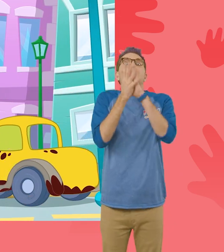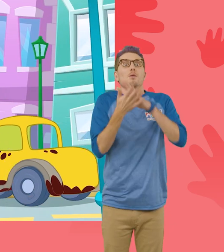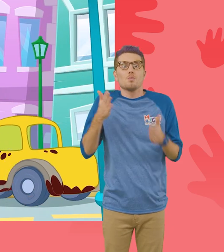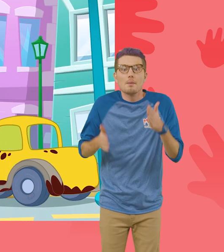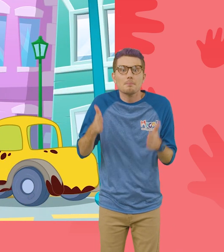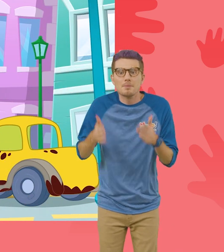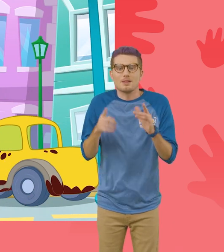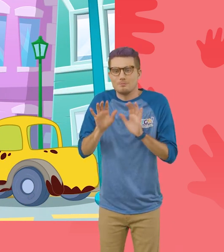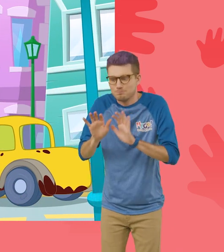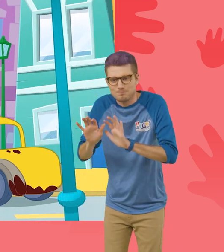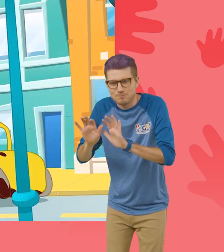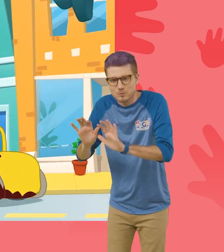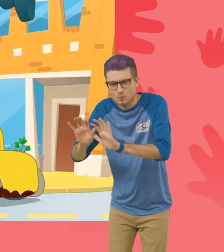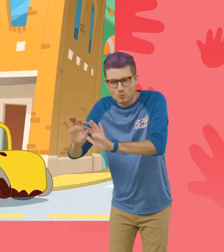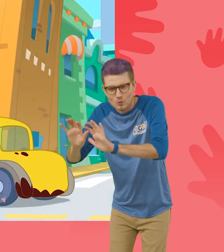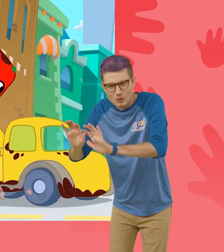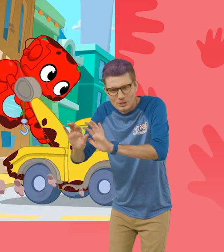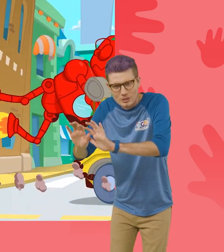And a robot.